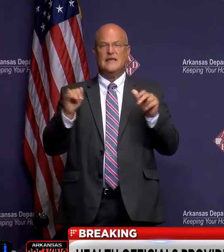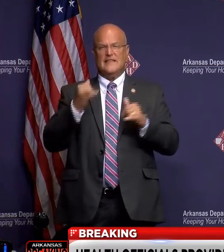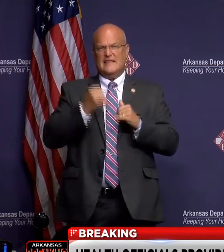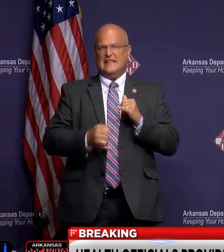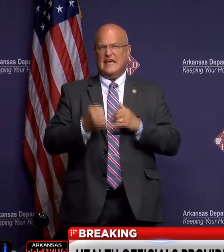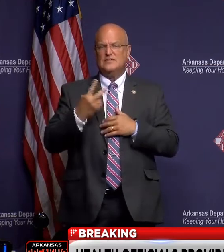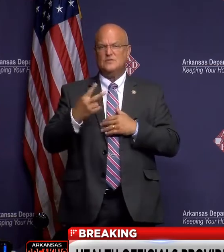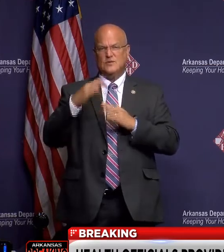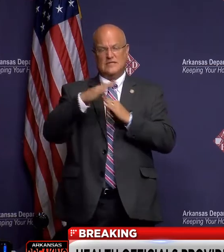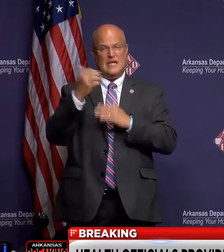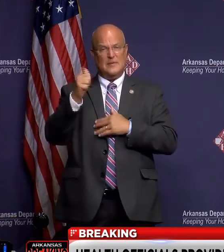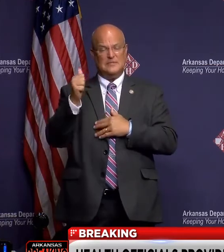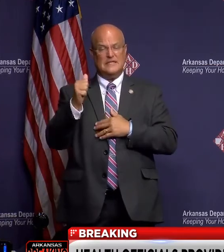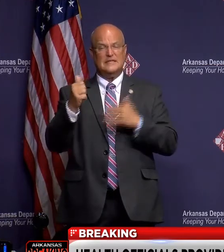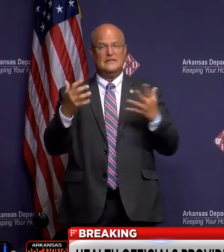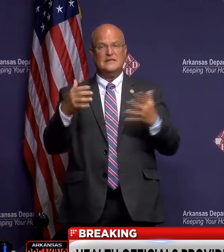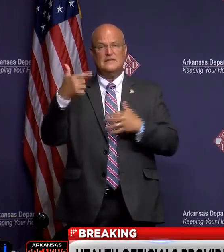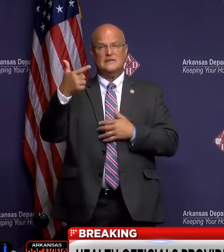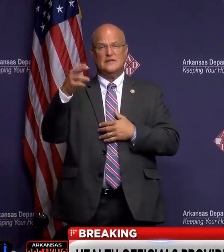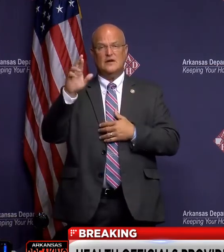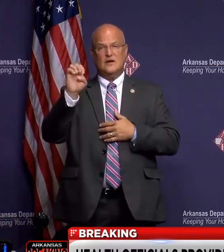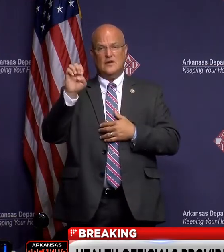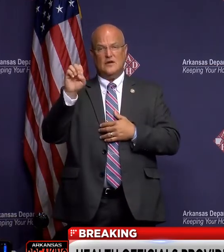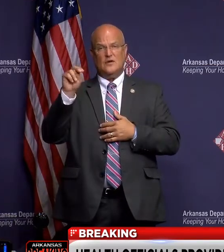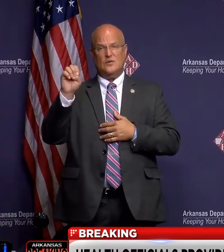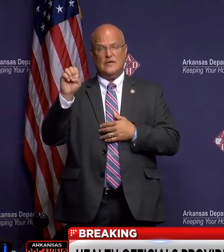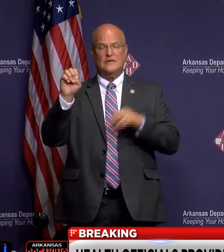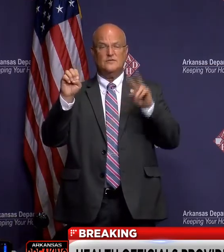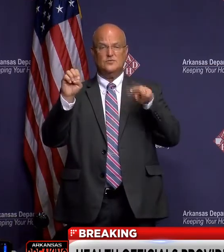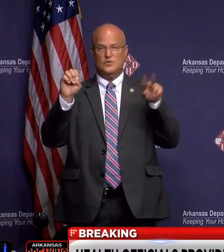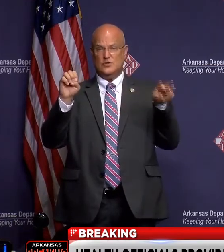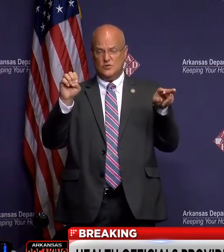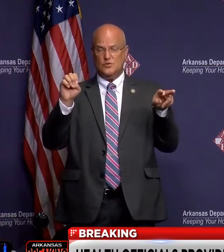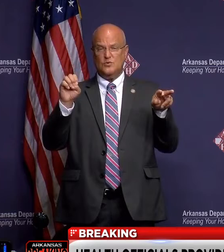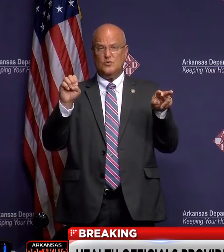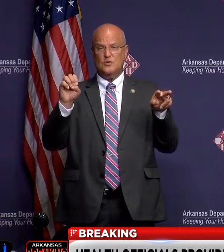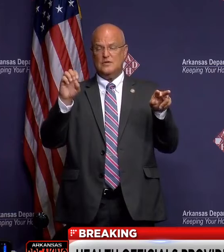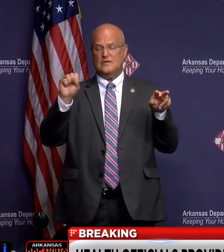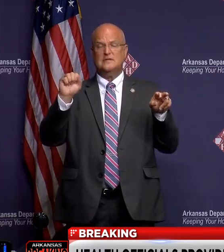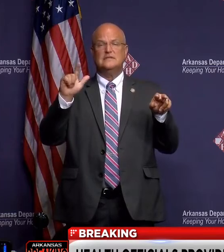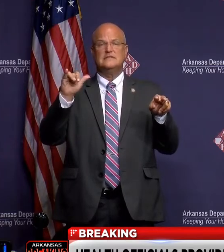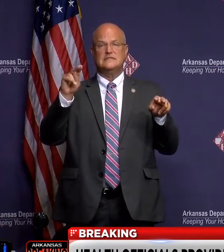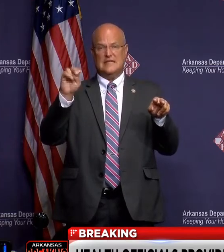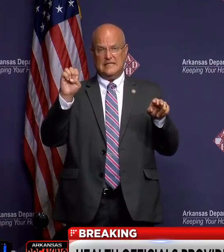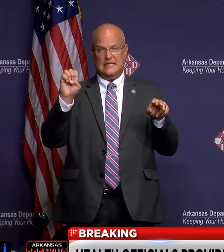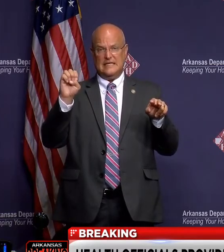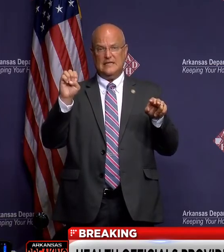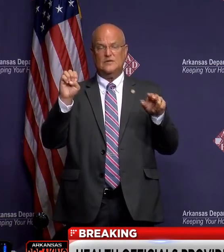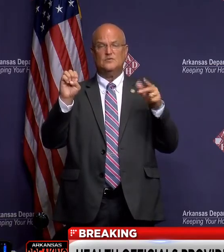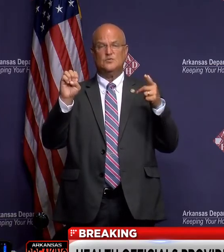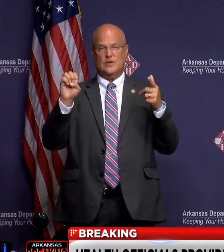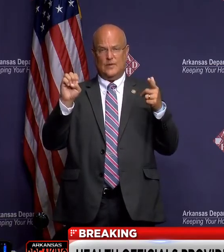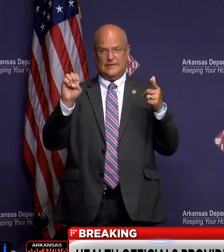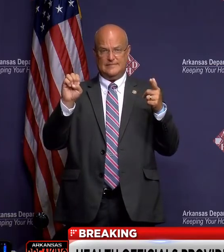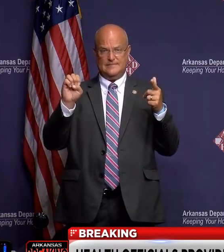in the top 10 are Greene at 22 and Saline at